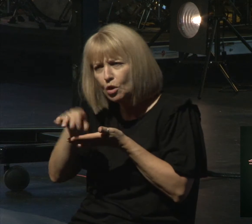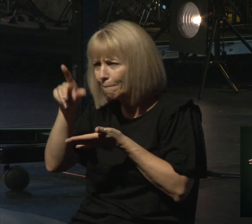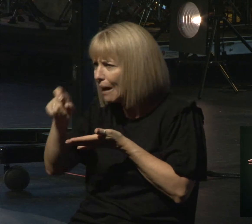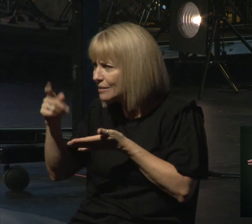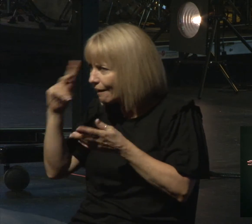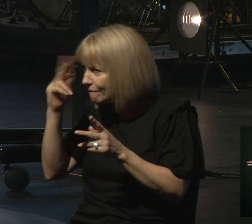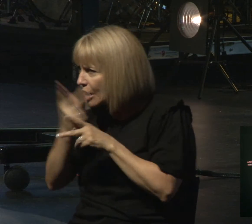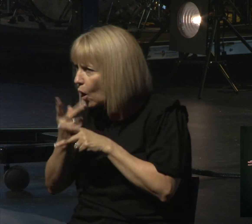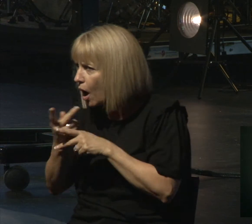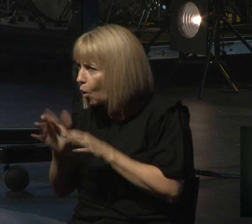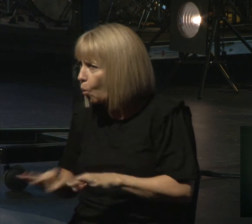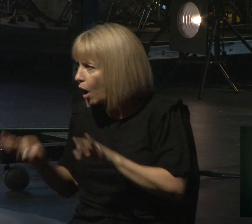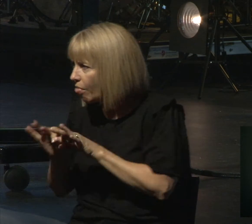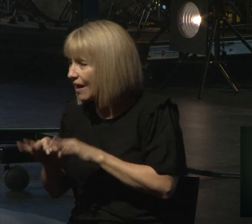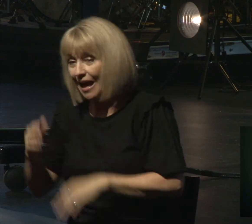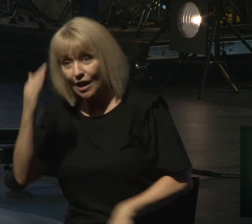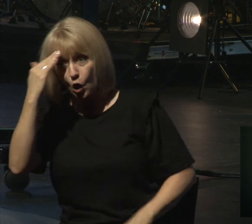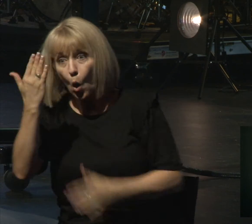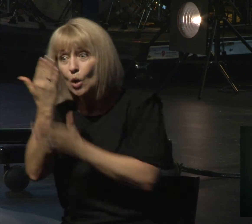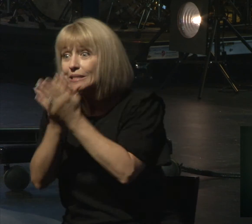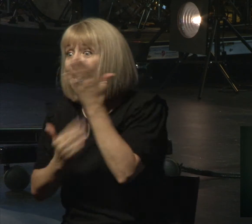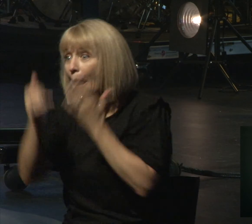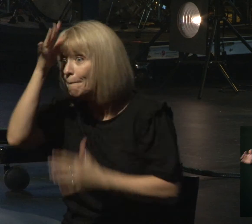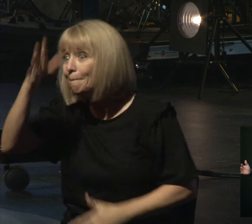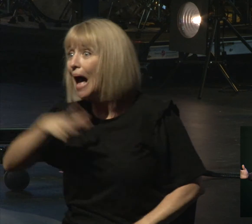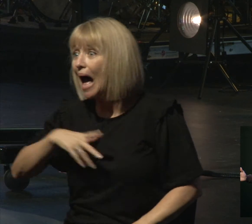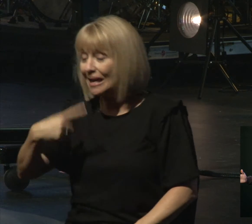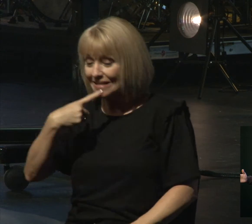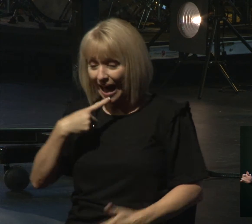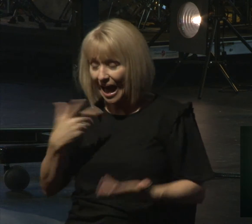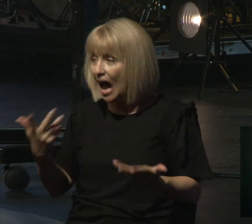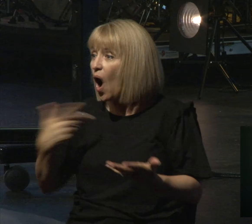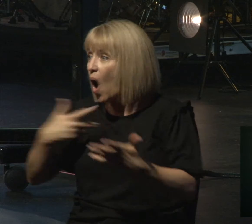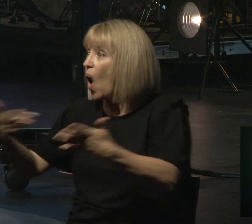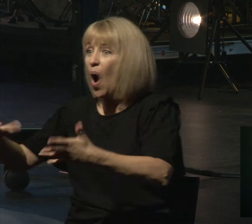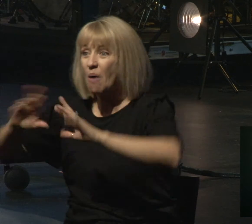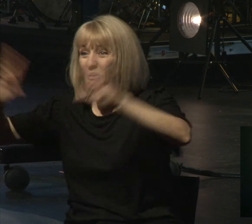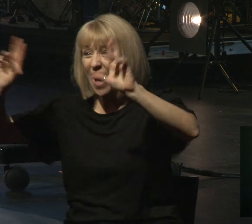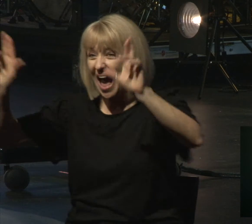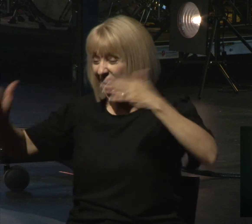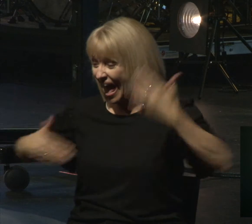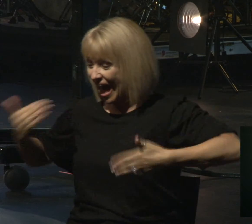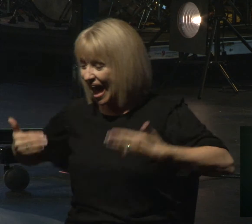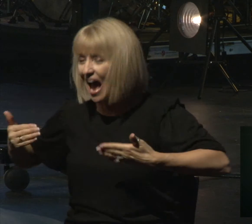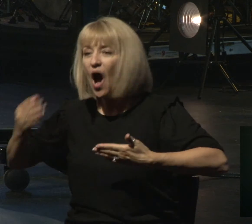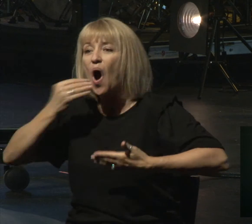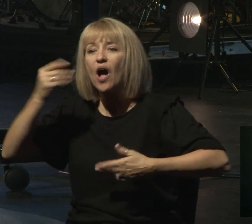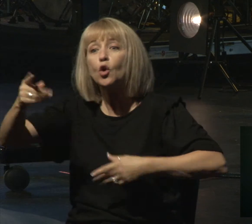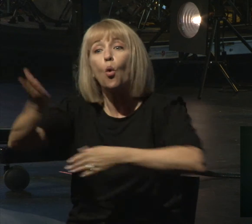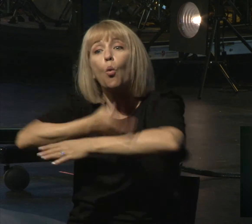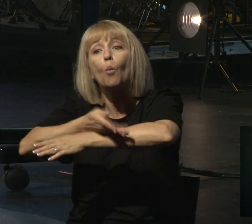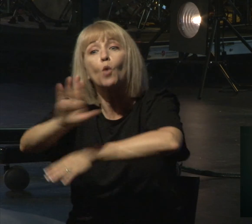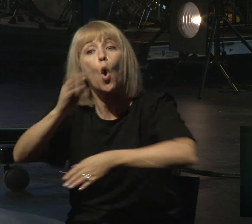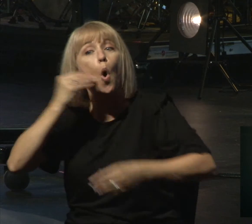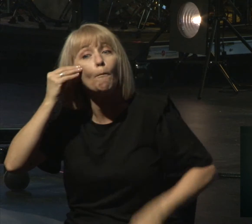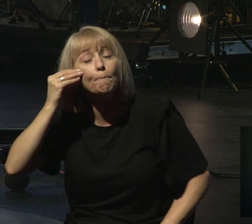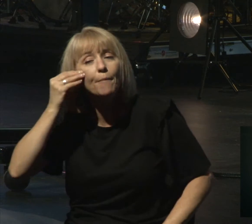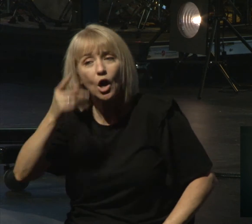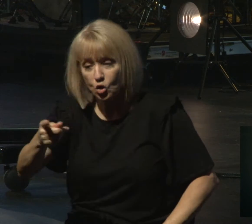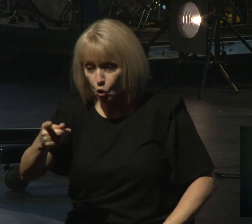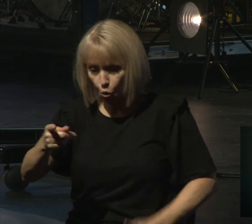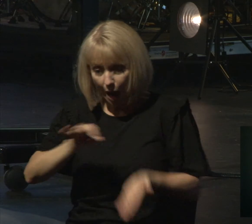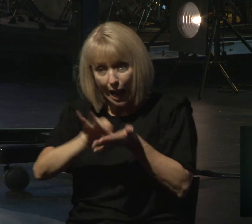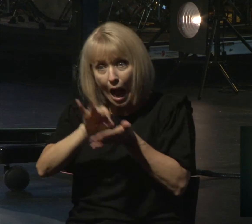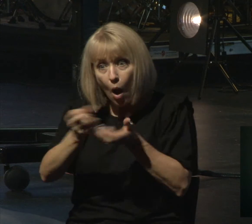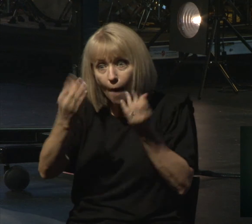this room who starts projects and have to keep running back to Home Depot and realize they don't have enough money to do it. Like, count the cost before you go and jump